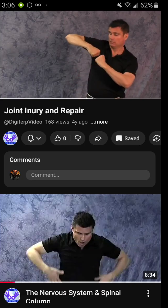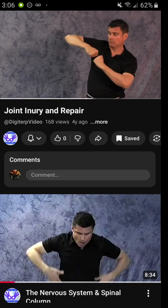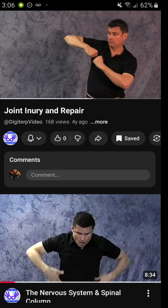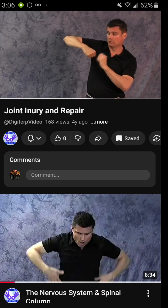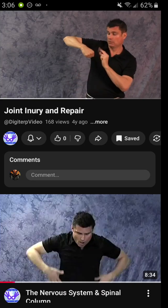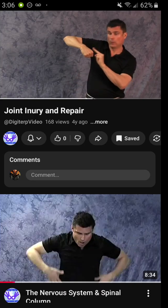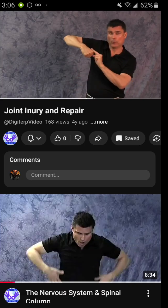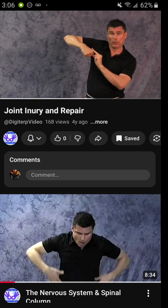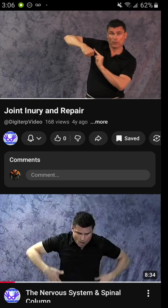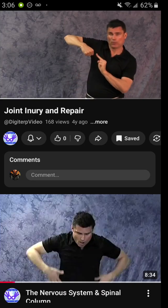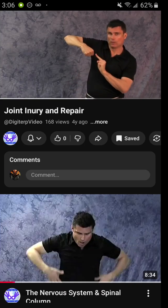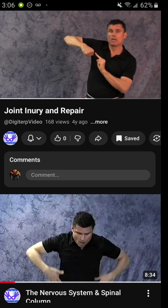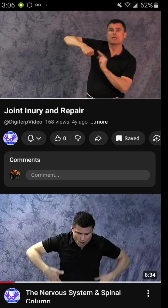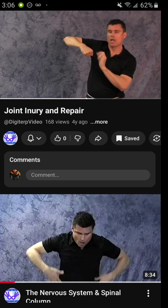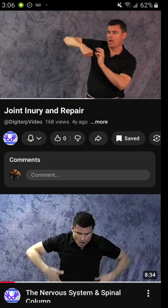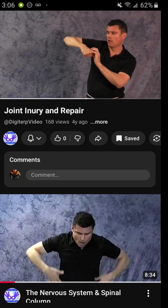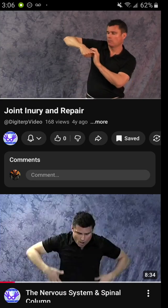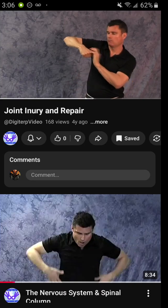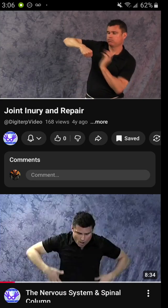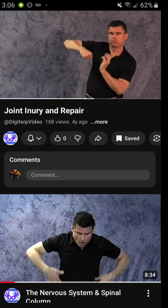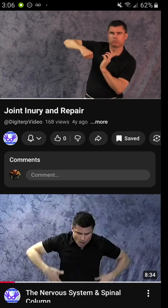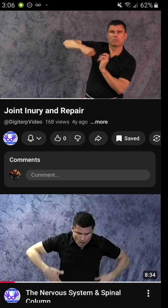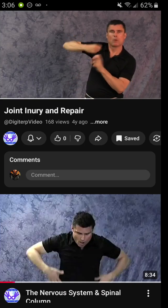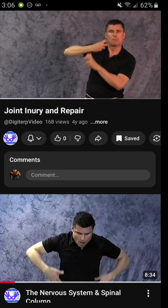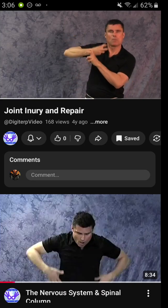form of